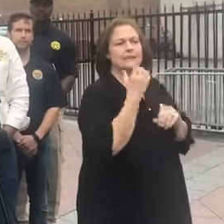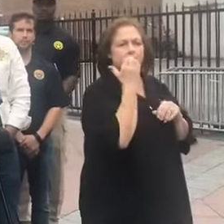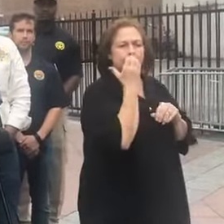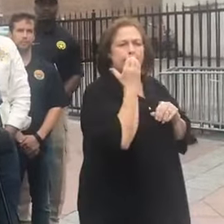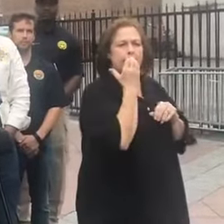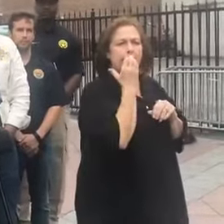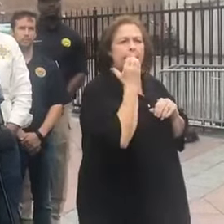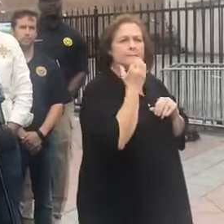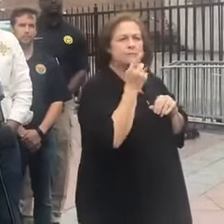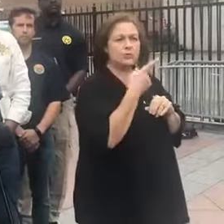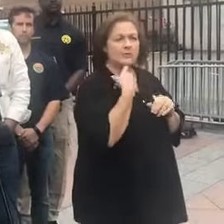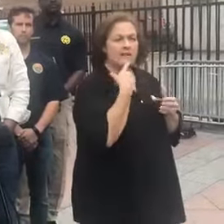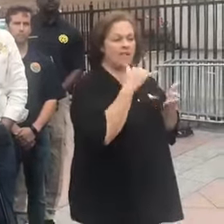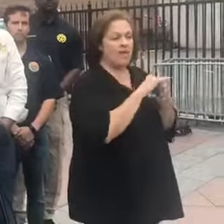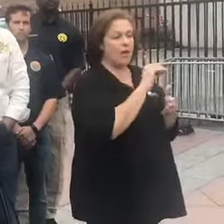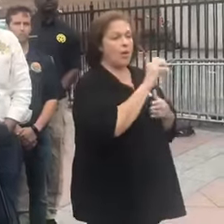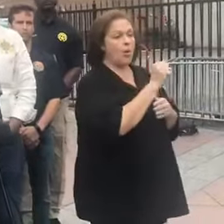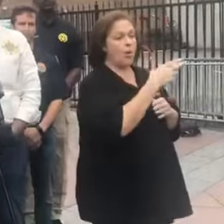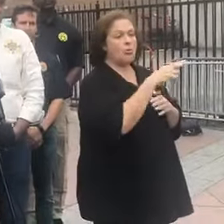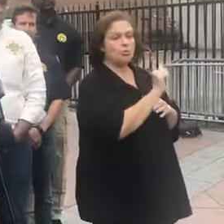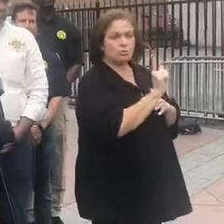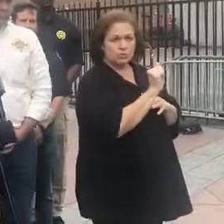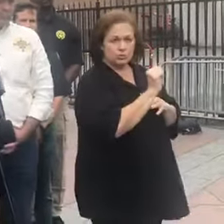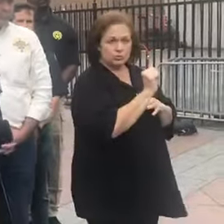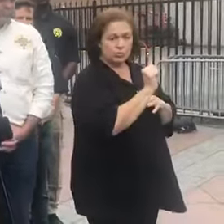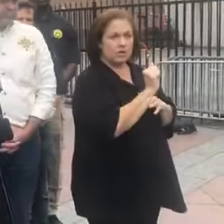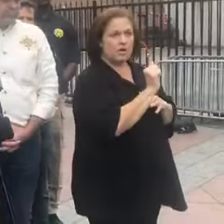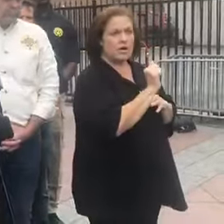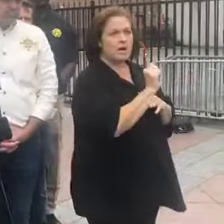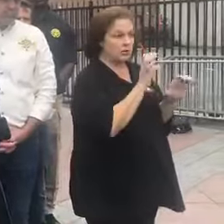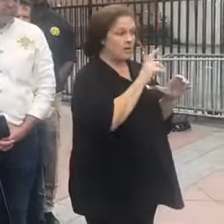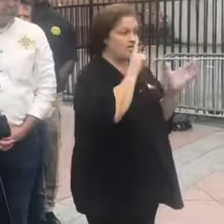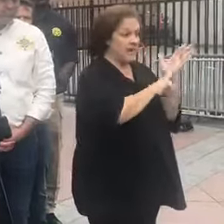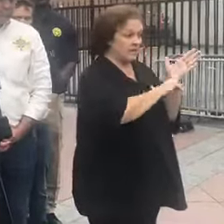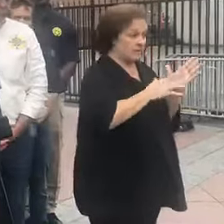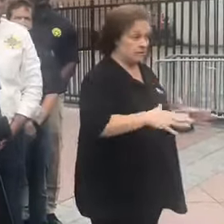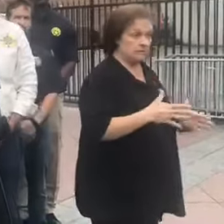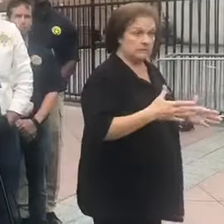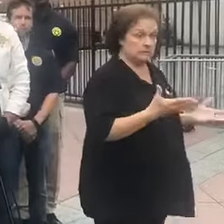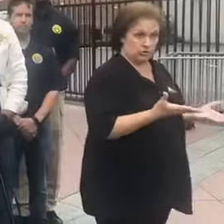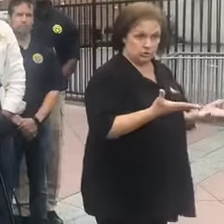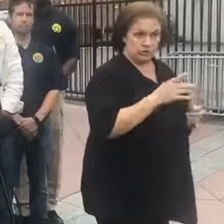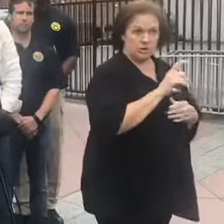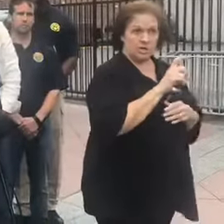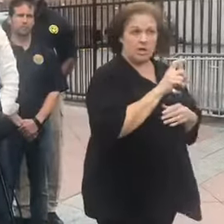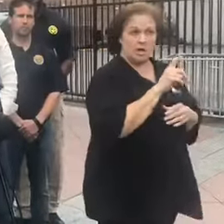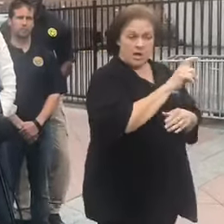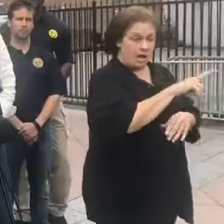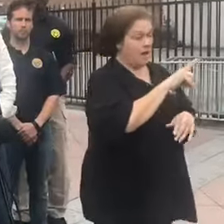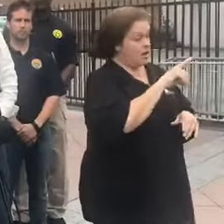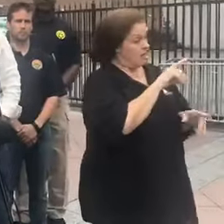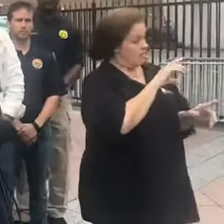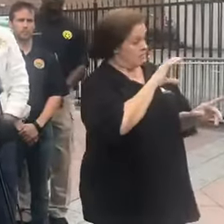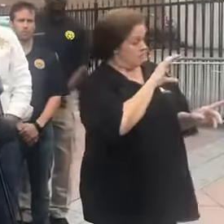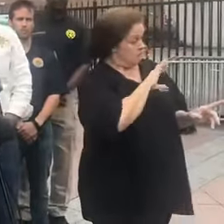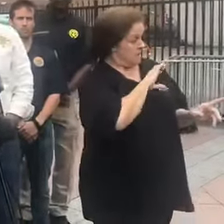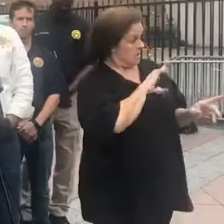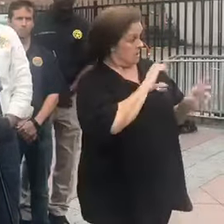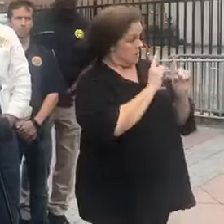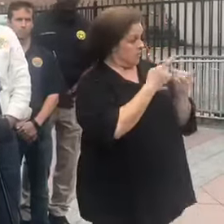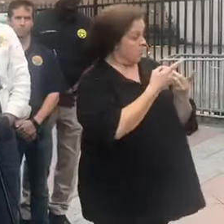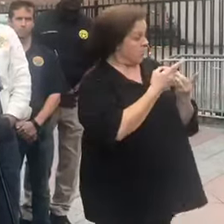have said that OSHA is kind of leading the investigation here. Is law enforcement also involved, looking at any kind of potential